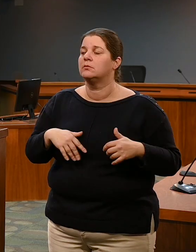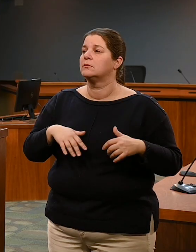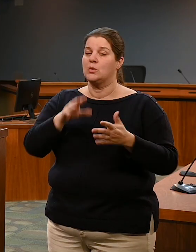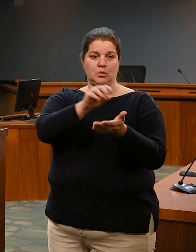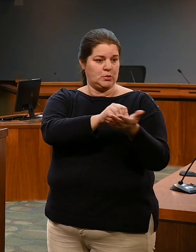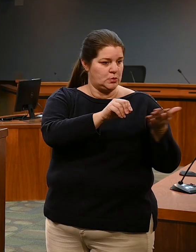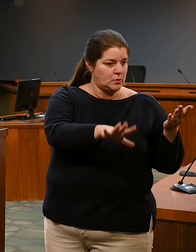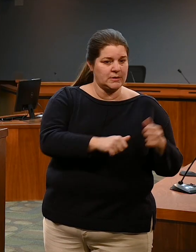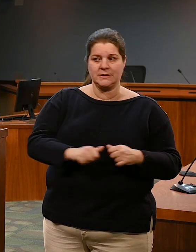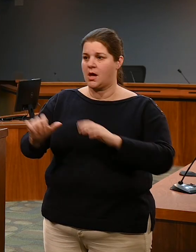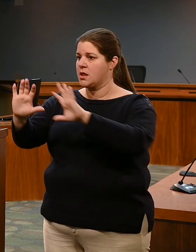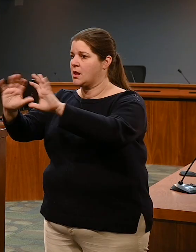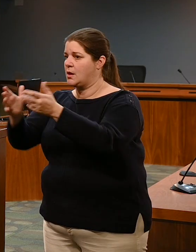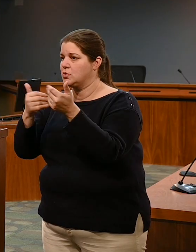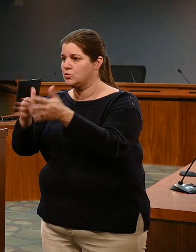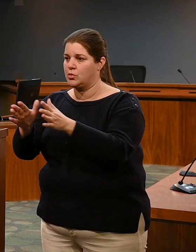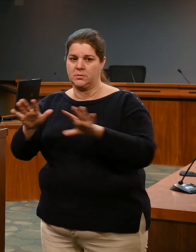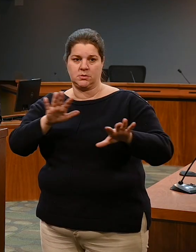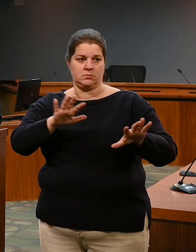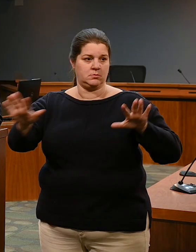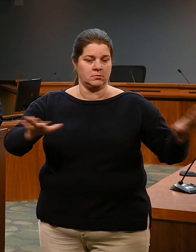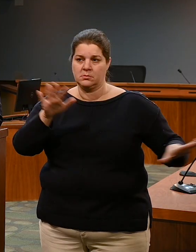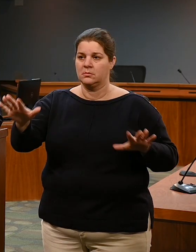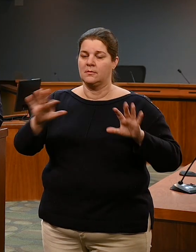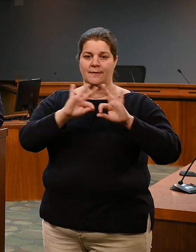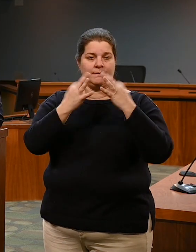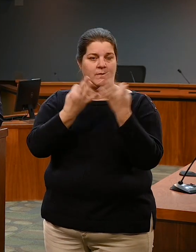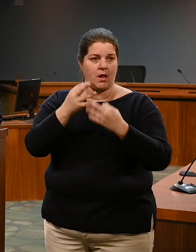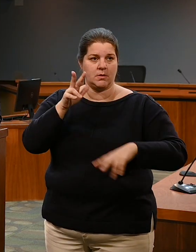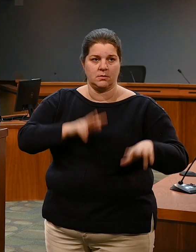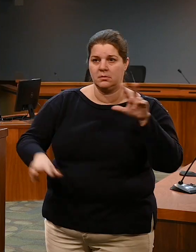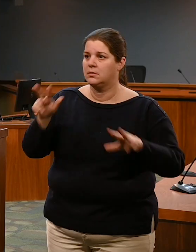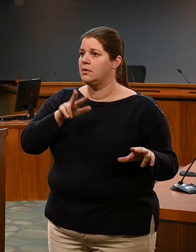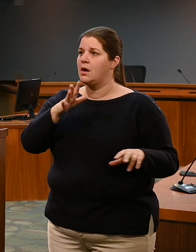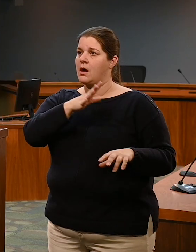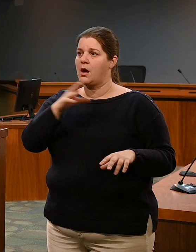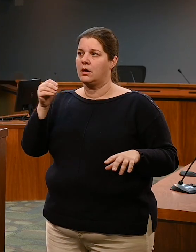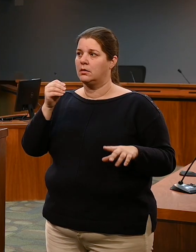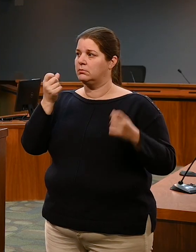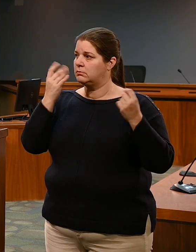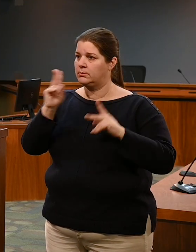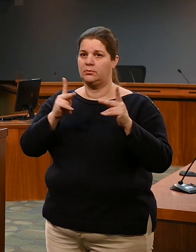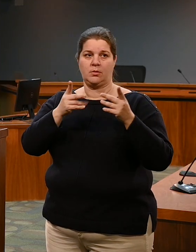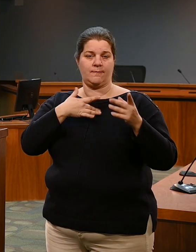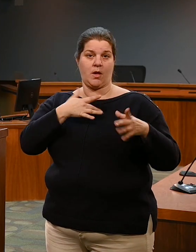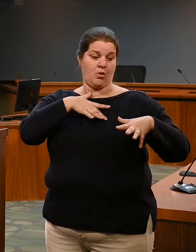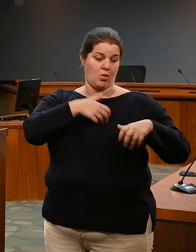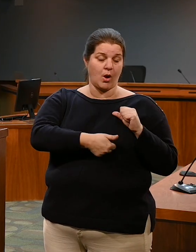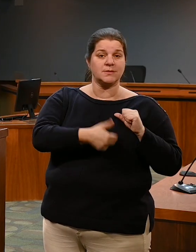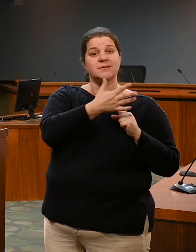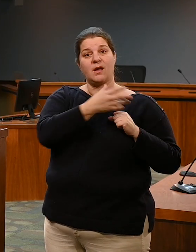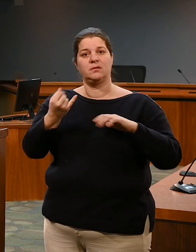many families navigating anxiety, loss, and isolation.